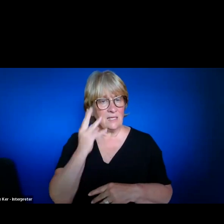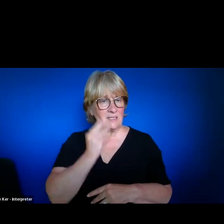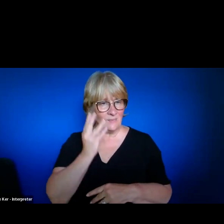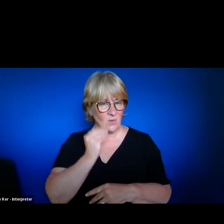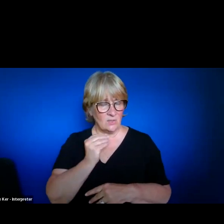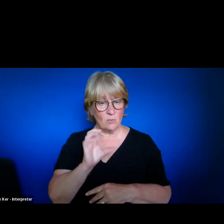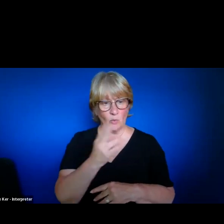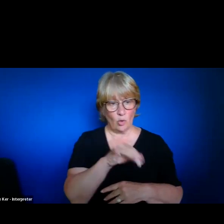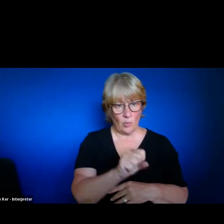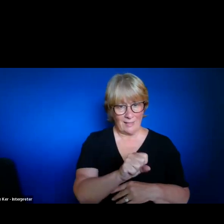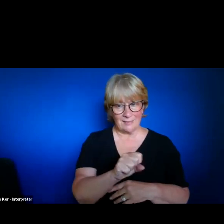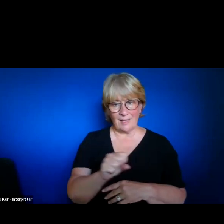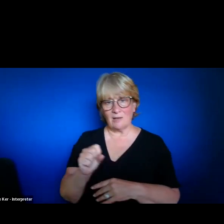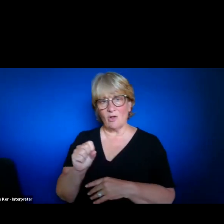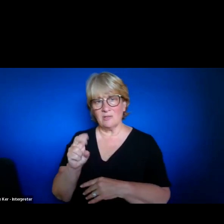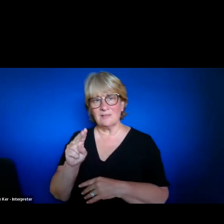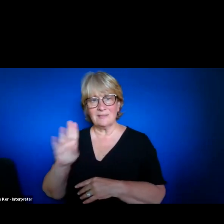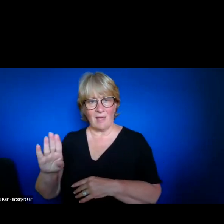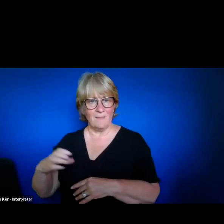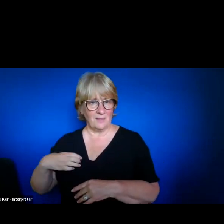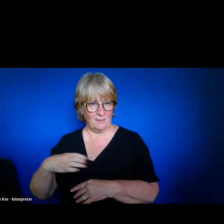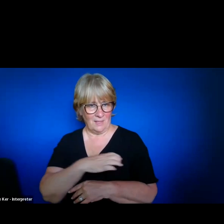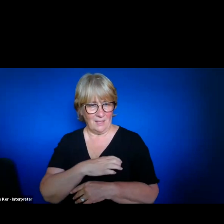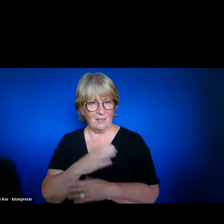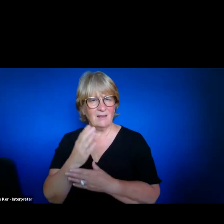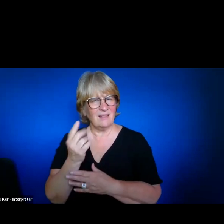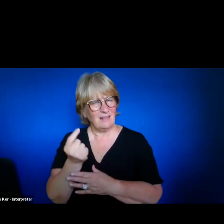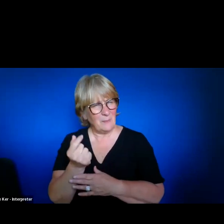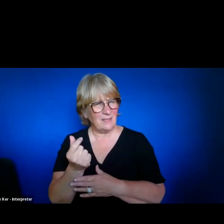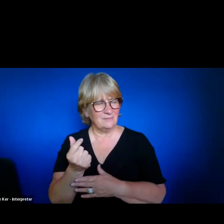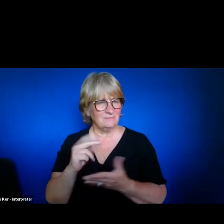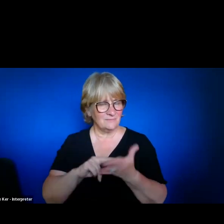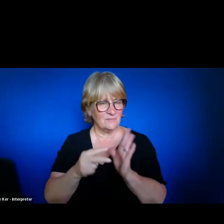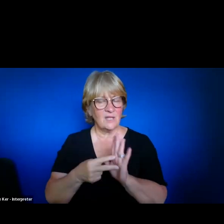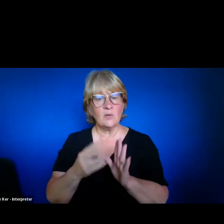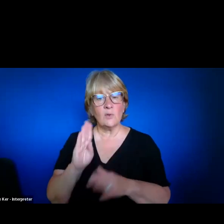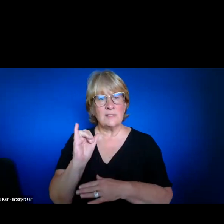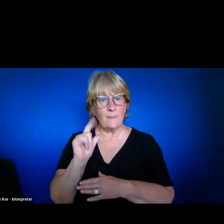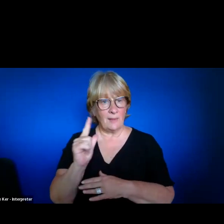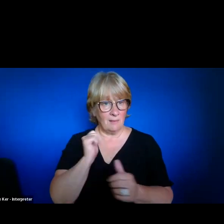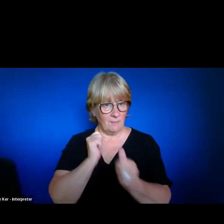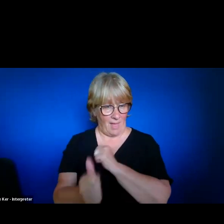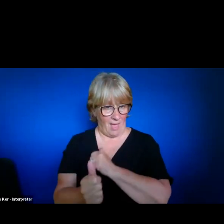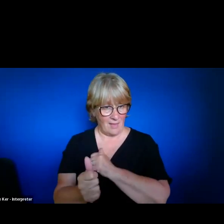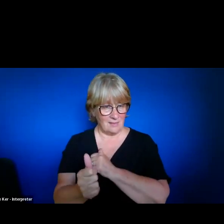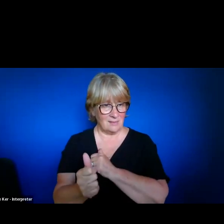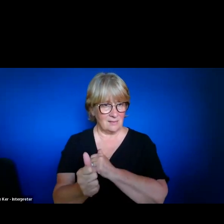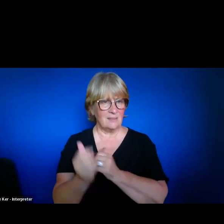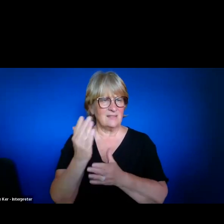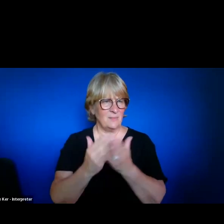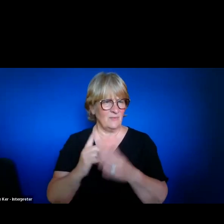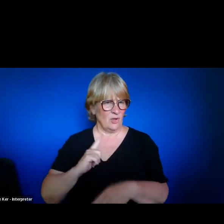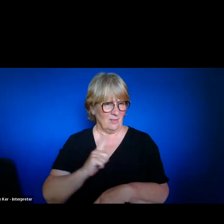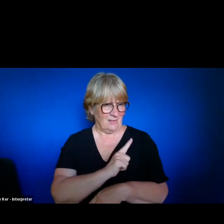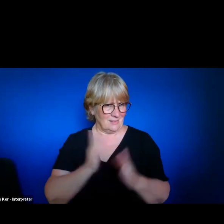as our subcommittees. So we have, for a little bit of context, there was a bill passed, and some of our legislators can